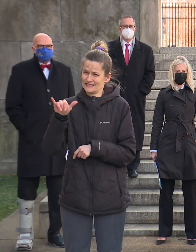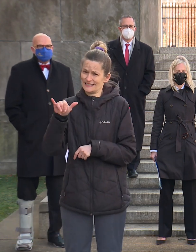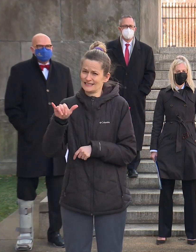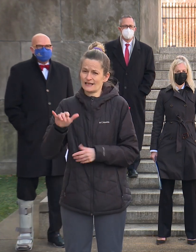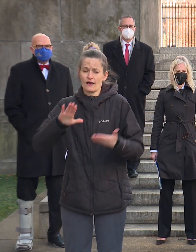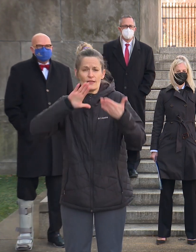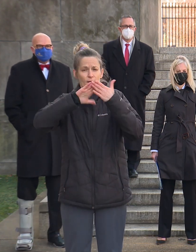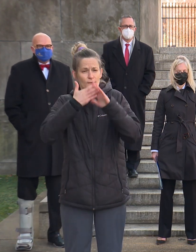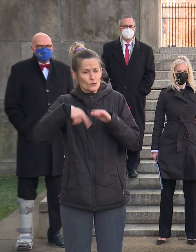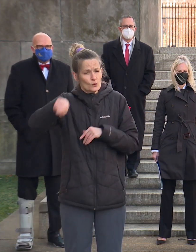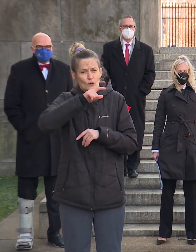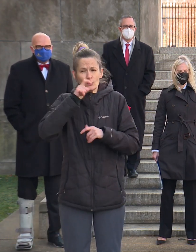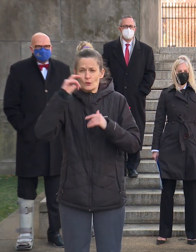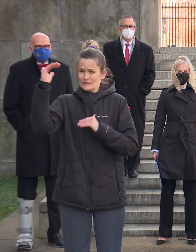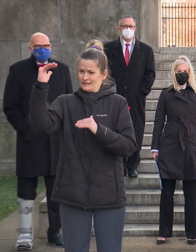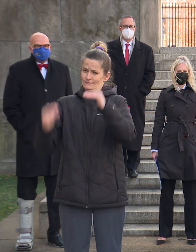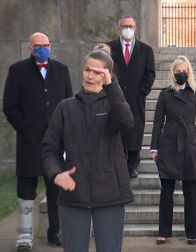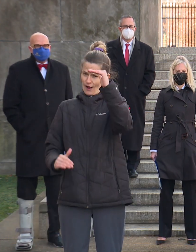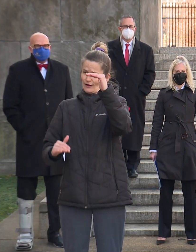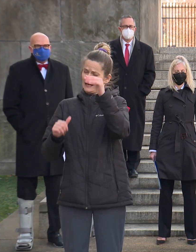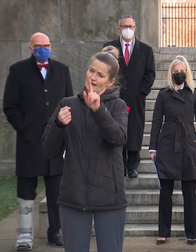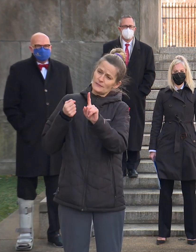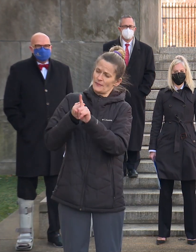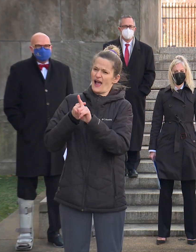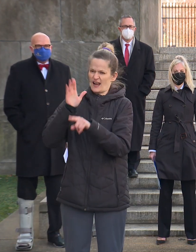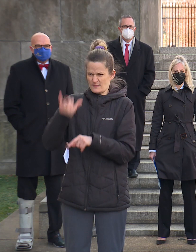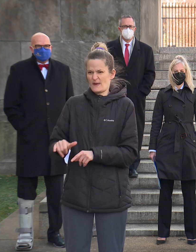by COVID, and those at higher risk of COVID.